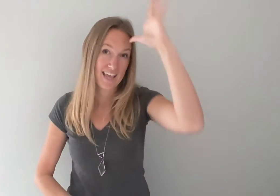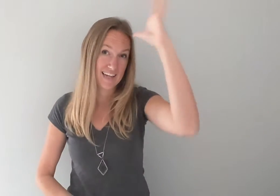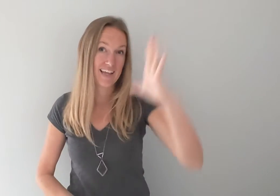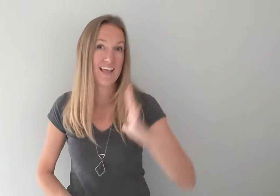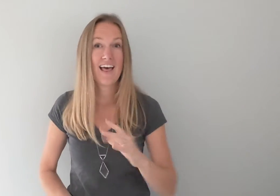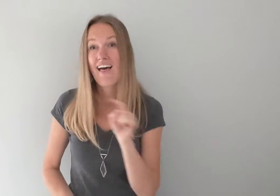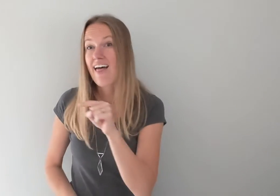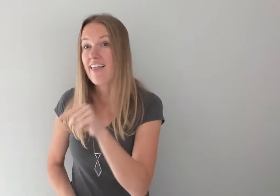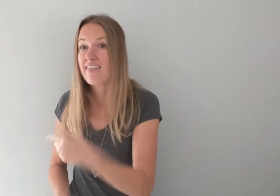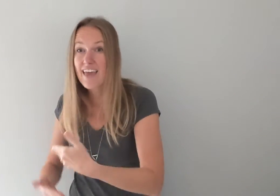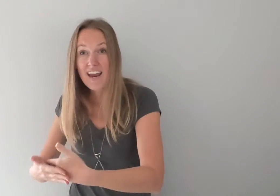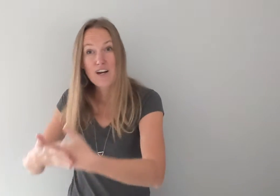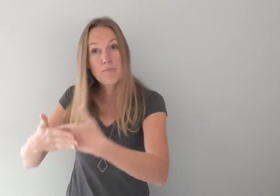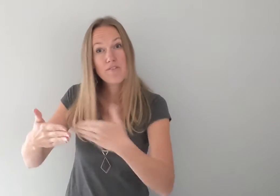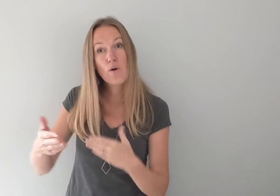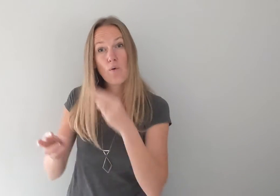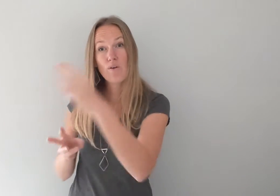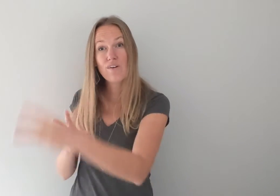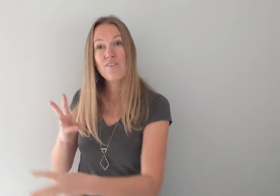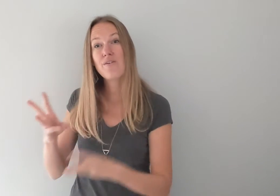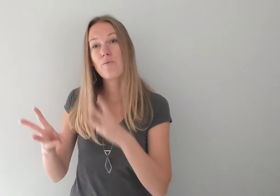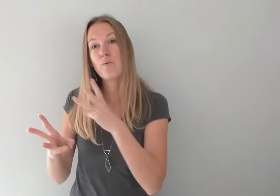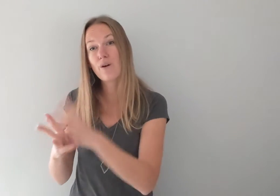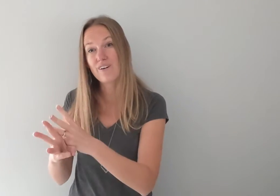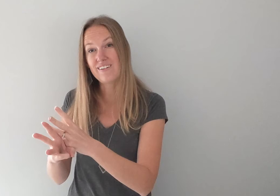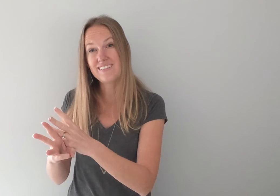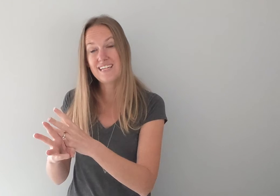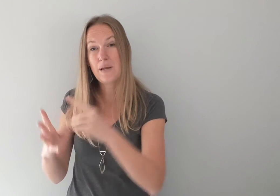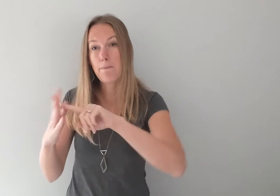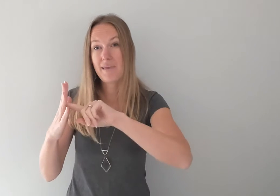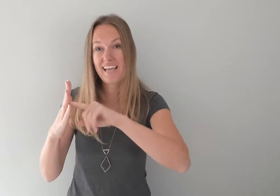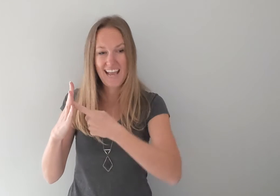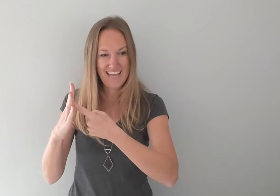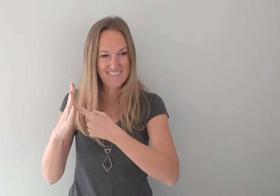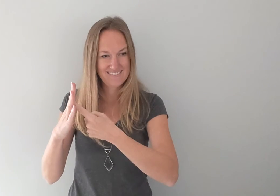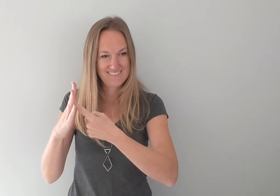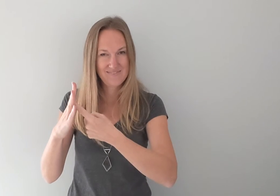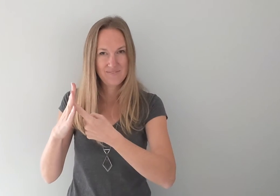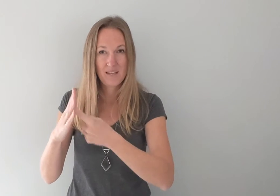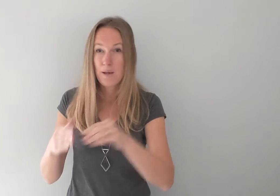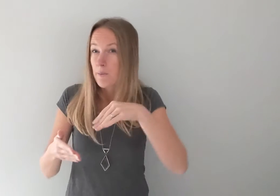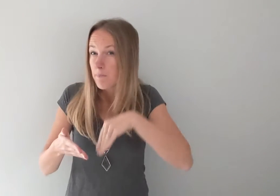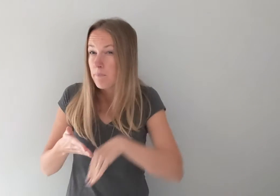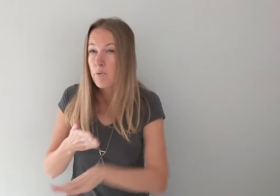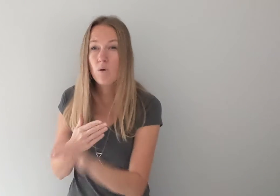Man, there before the world began. Born